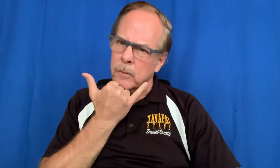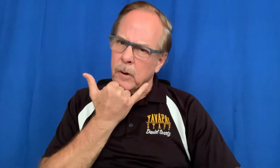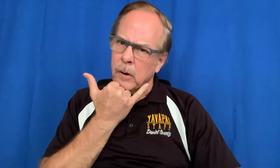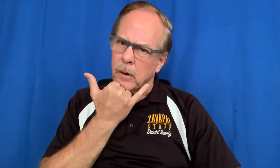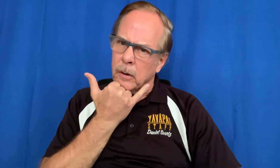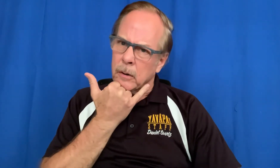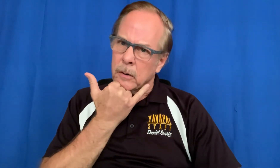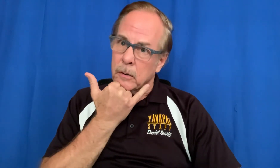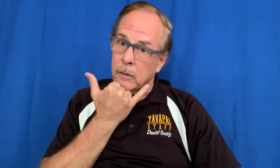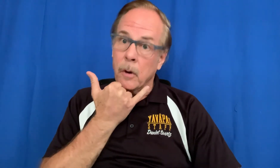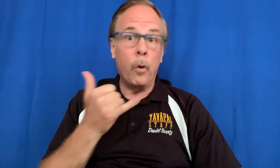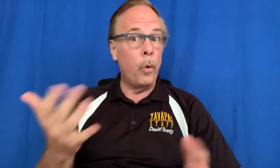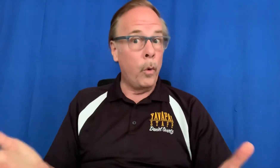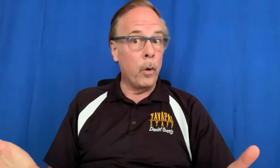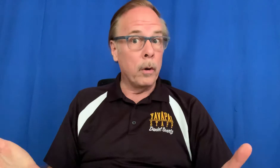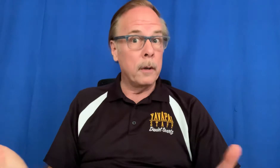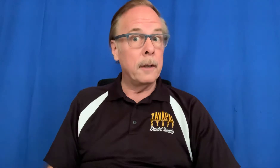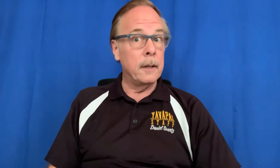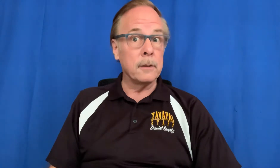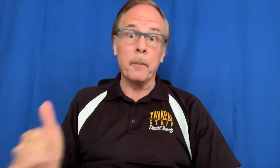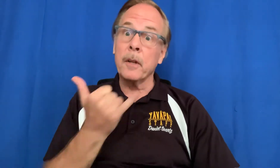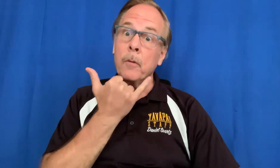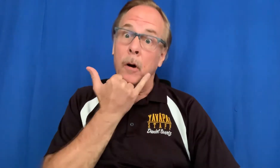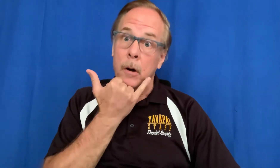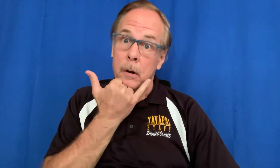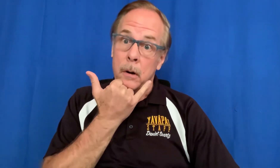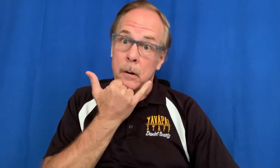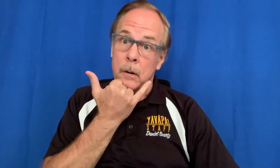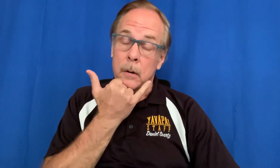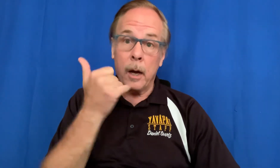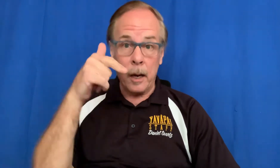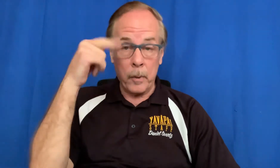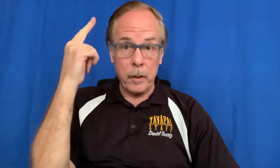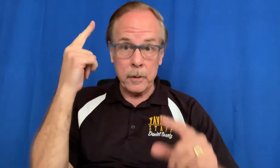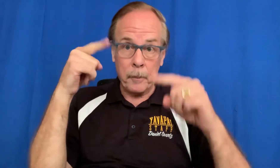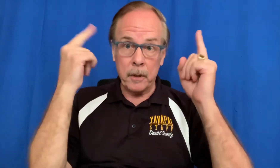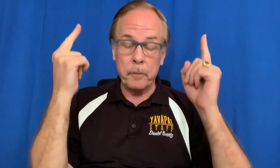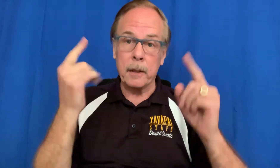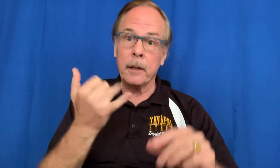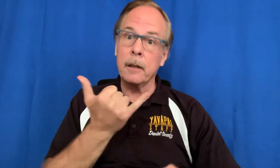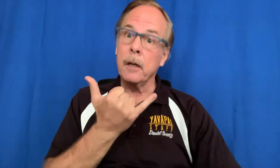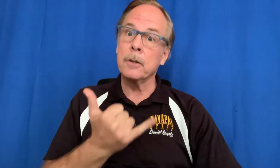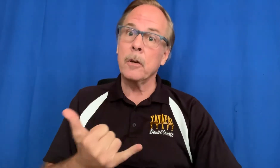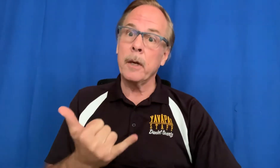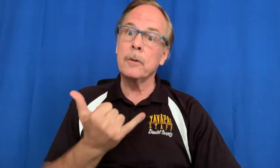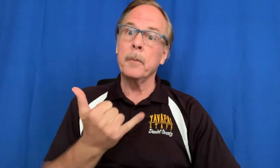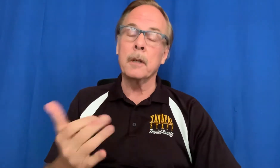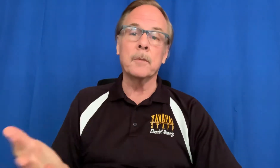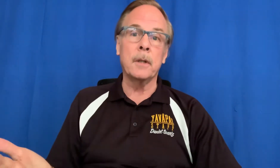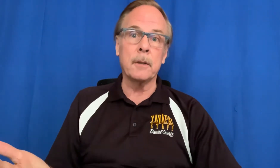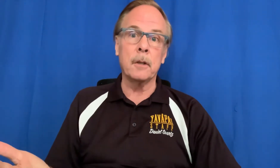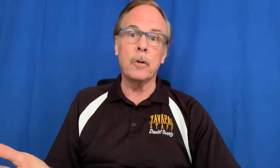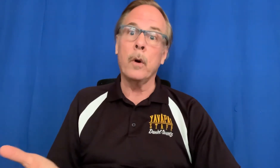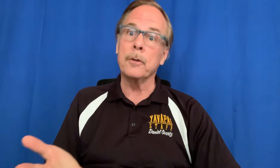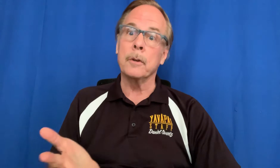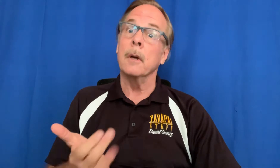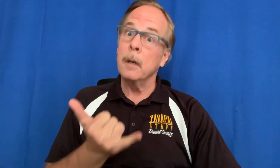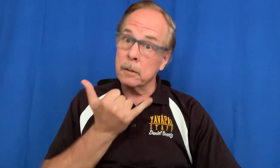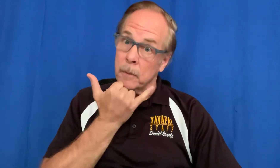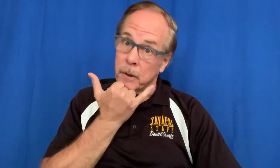wrong? Or, is something wrong? Eyebrows up, expecting a yes-no answer becomes a yes-no question. Something